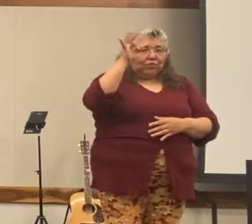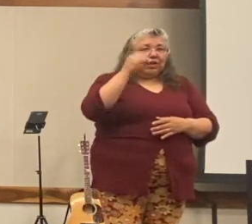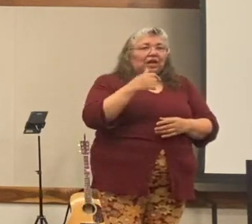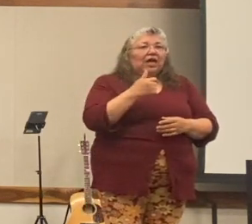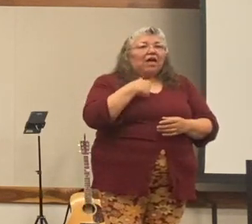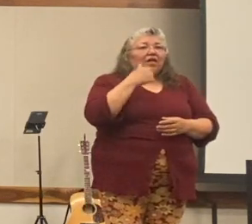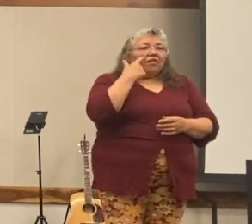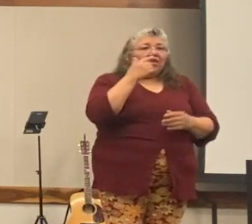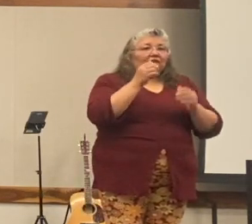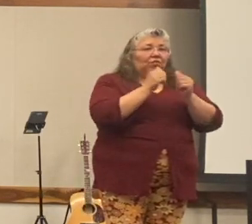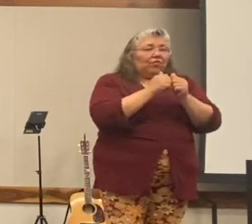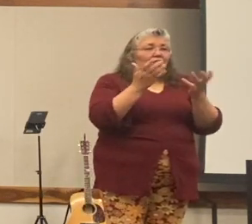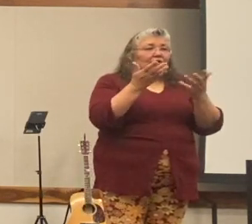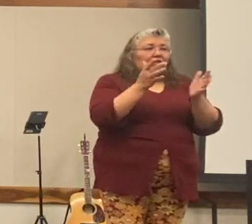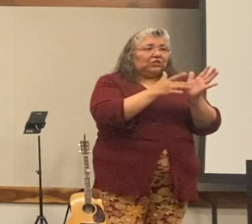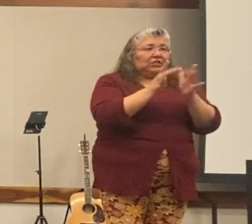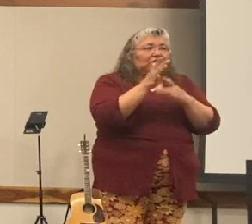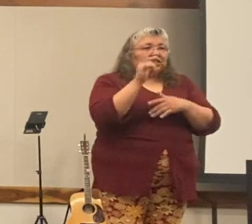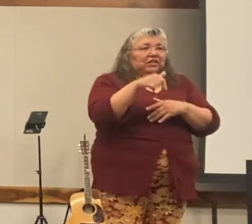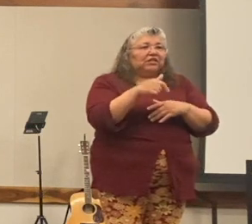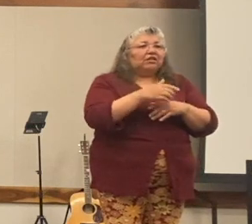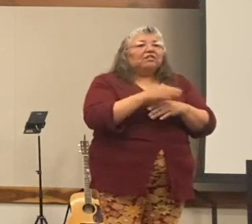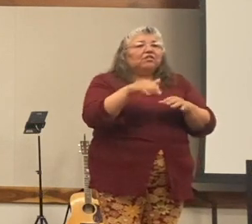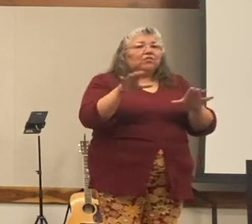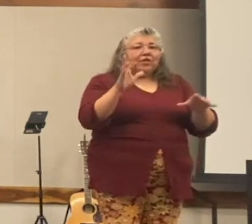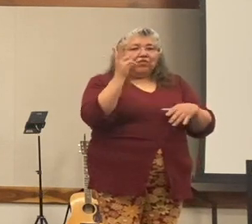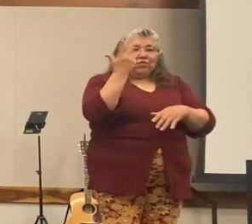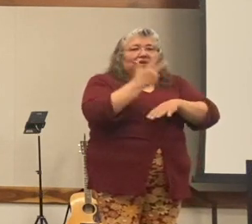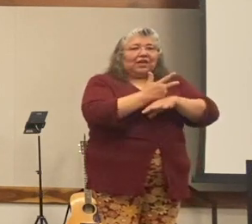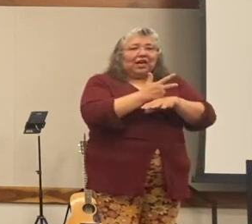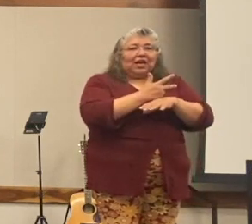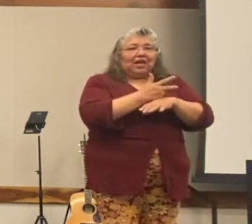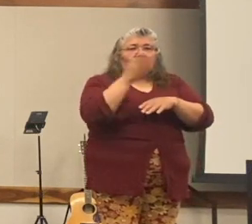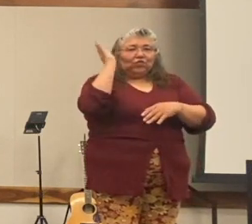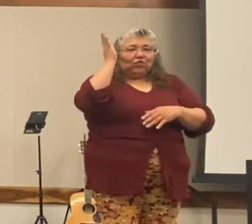did, this is going to be a three-day sermon today.